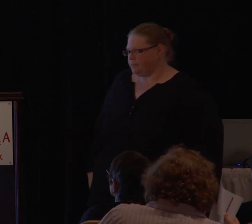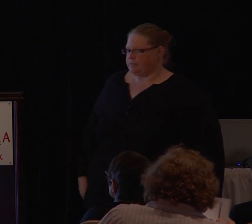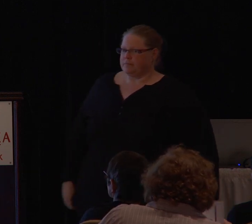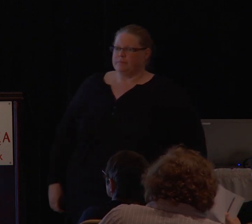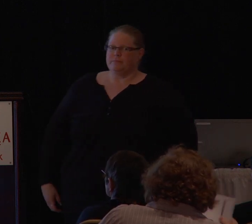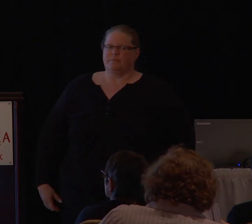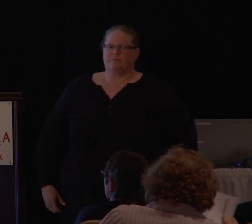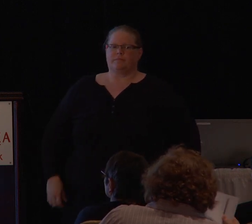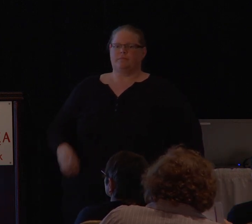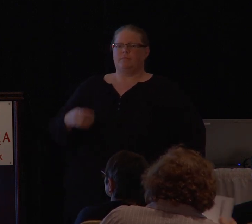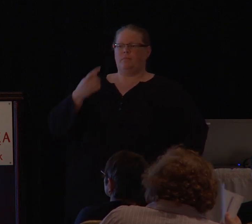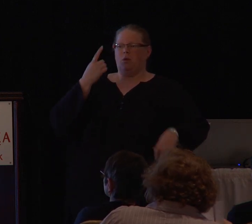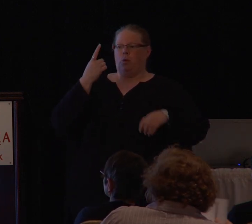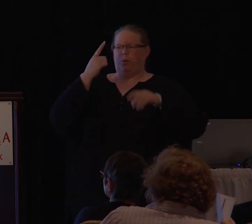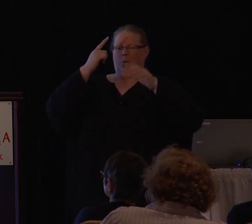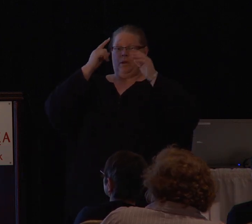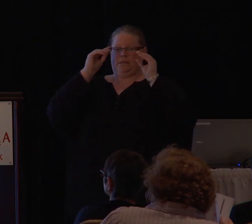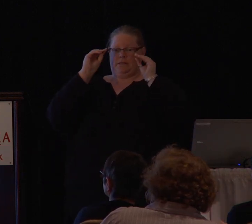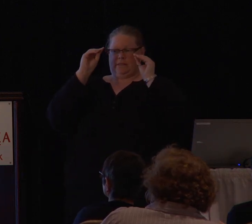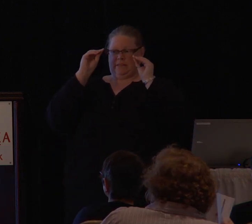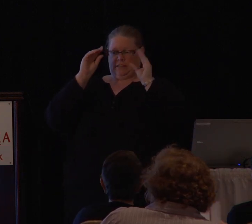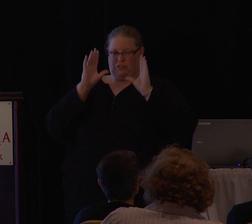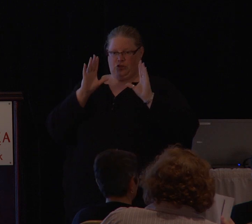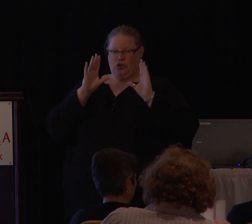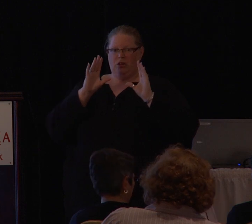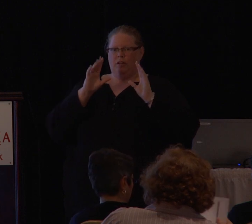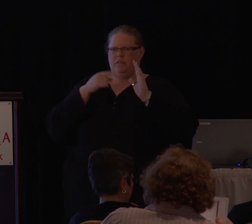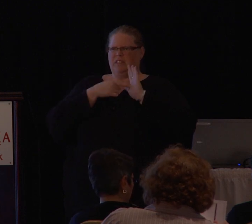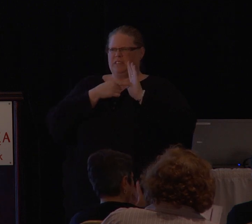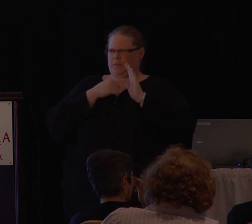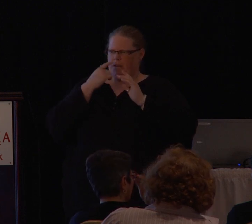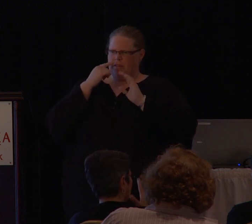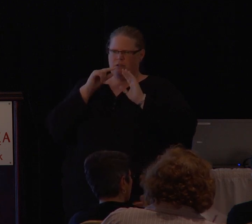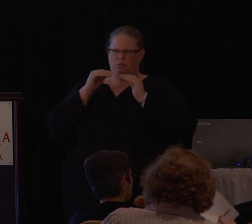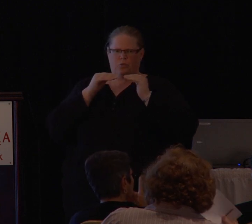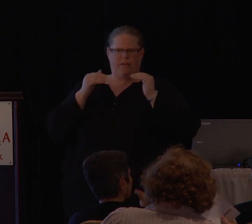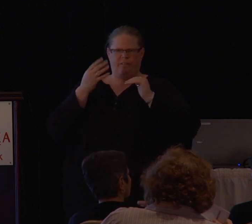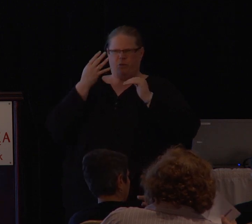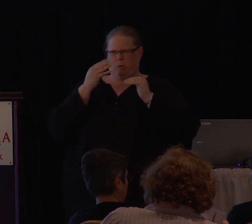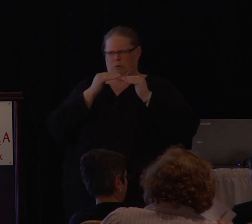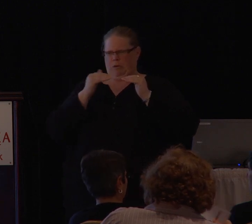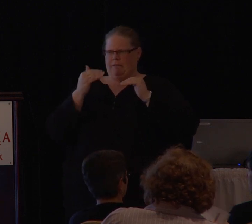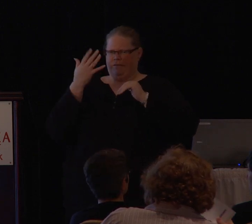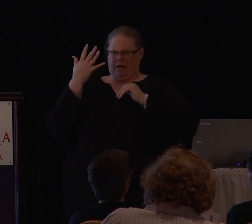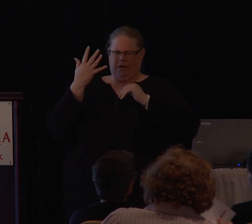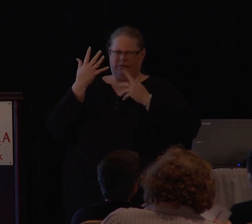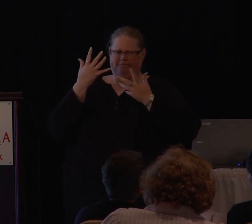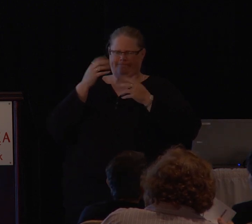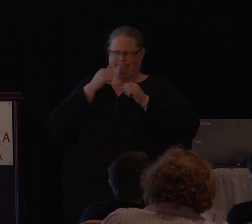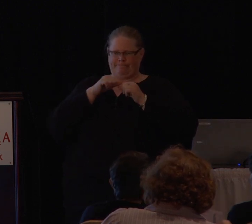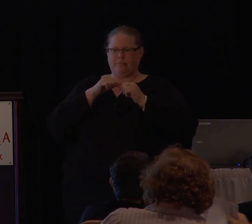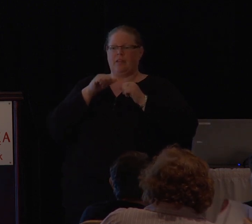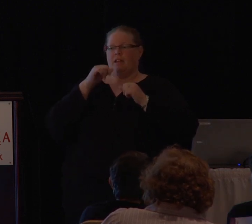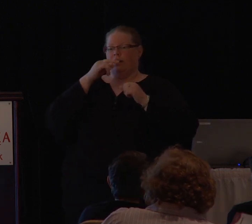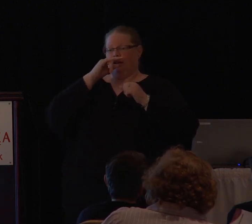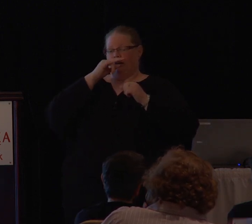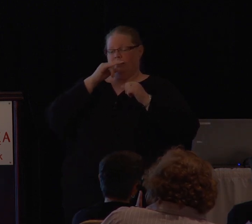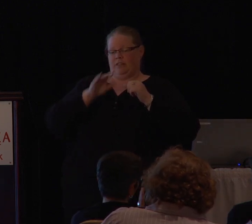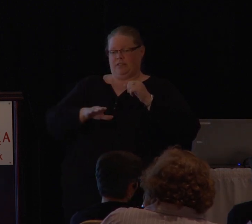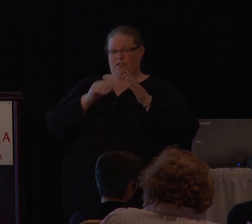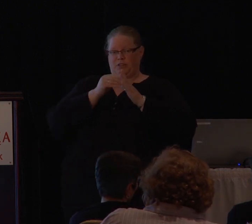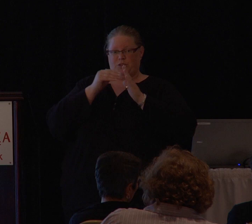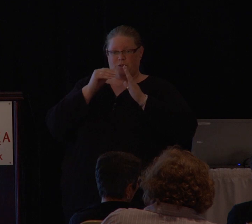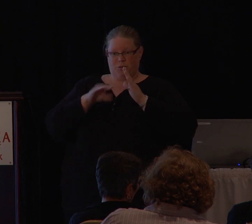One teacher did give an example of an older grade, I think it was grade 4 or 5, and the child was happy